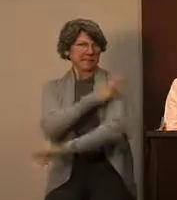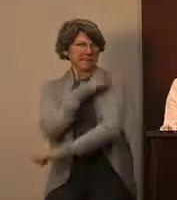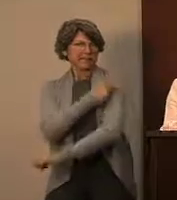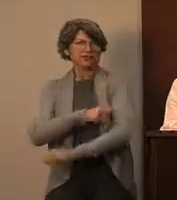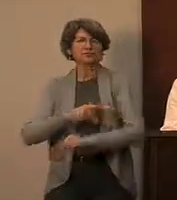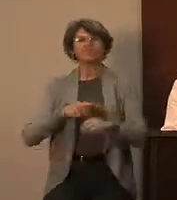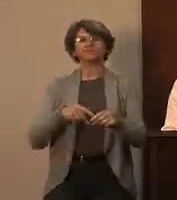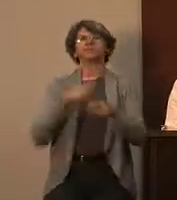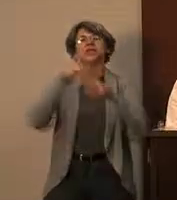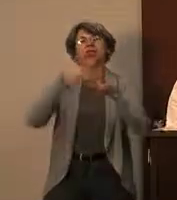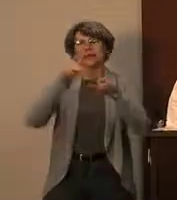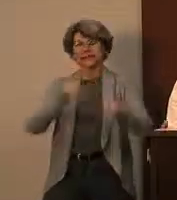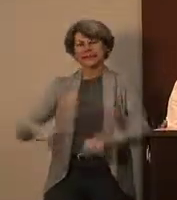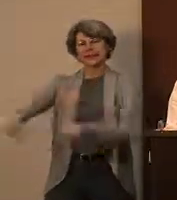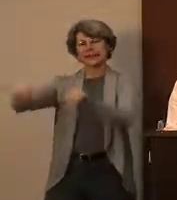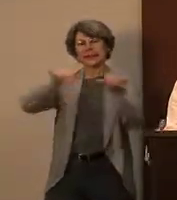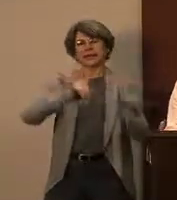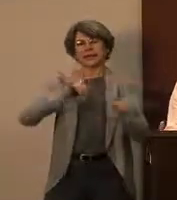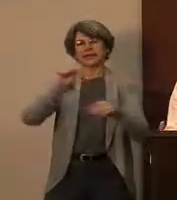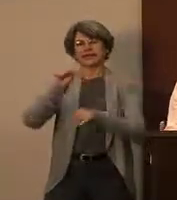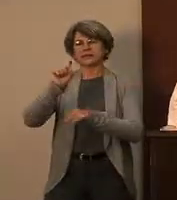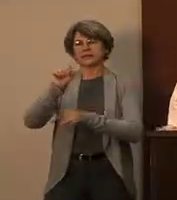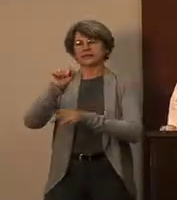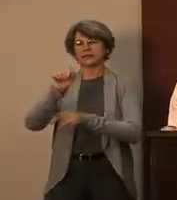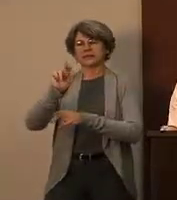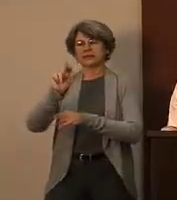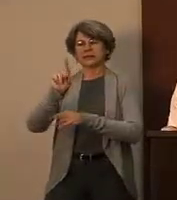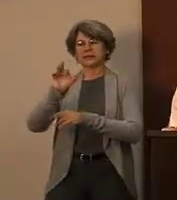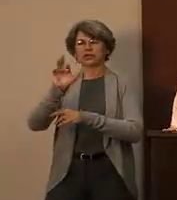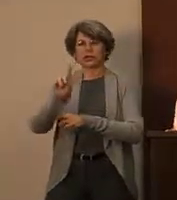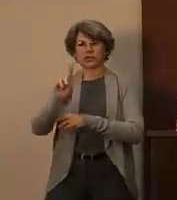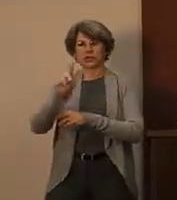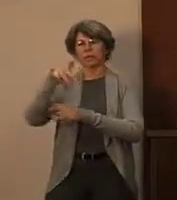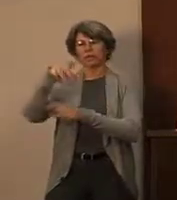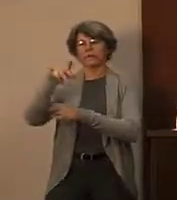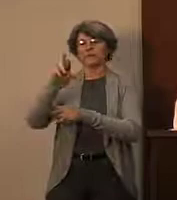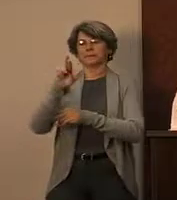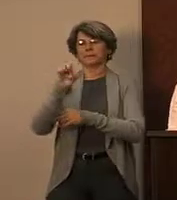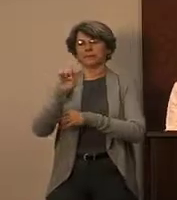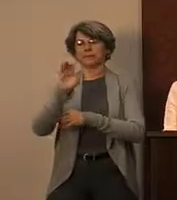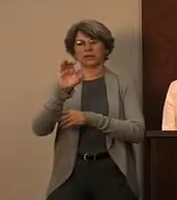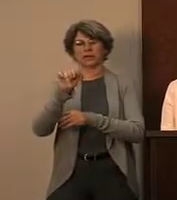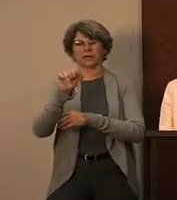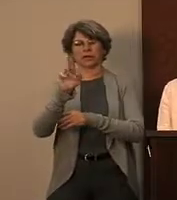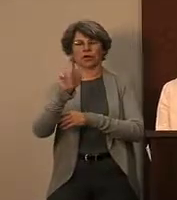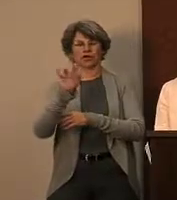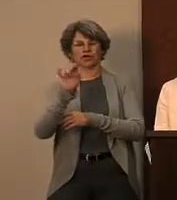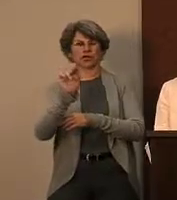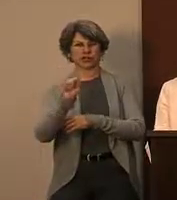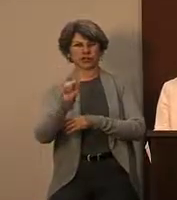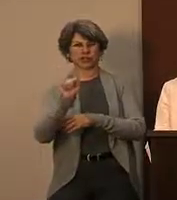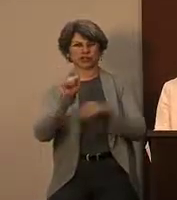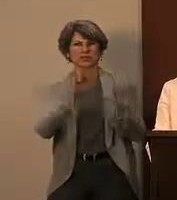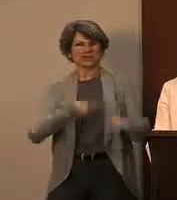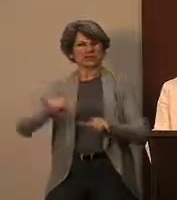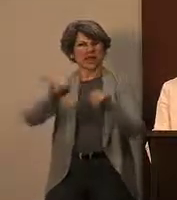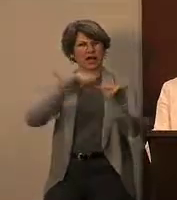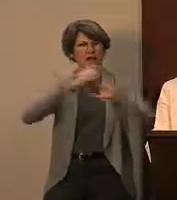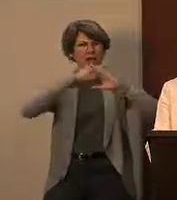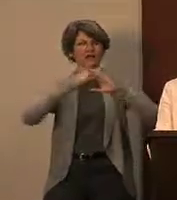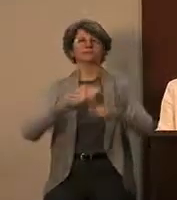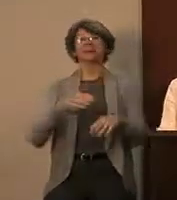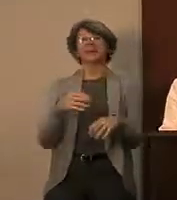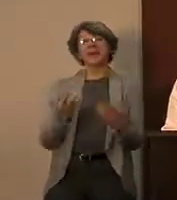it's called standard precautions. So I'm going to outline for you what is under that. In hospital, we must be